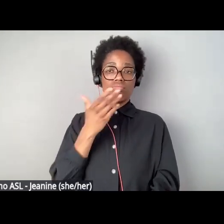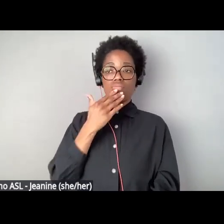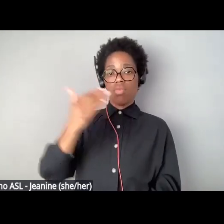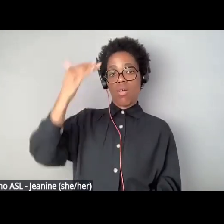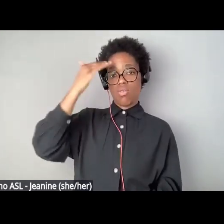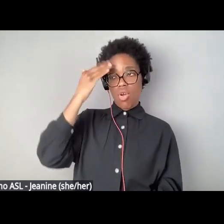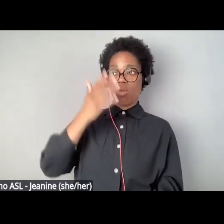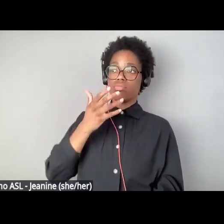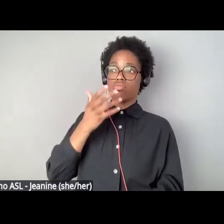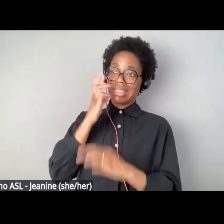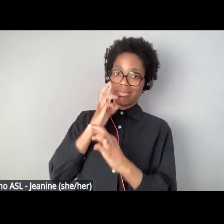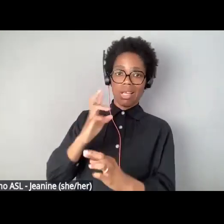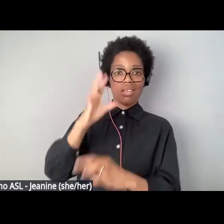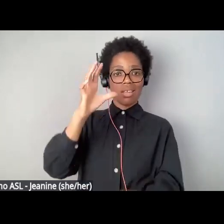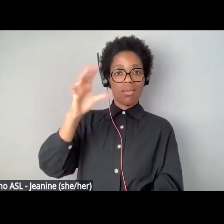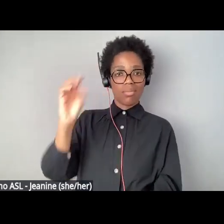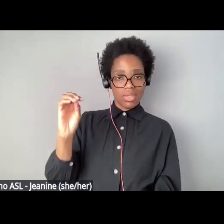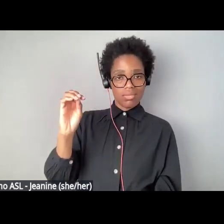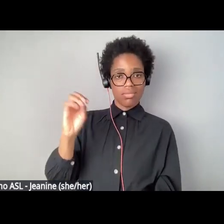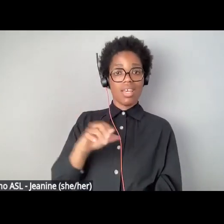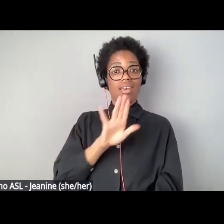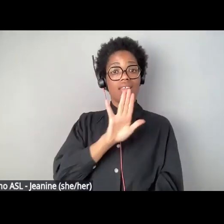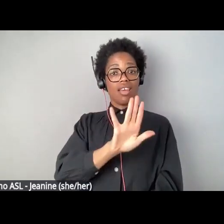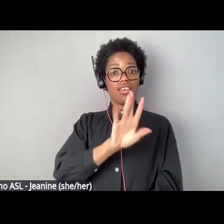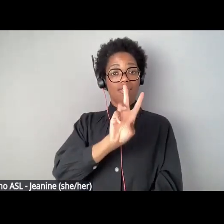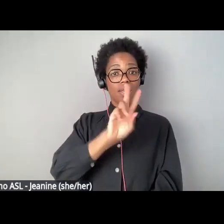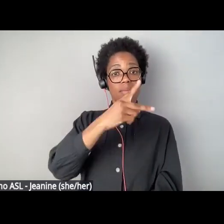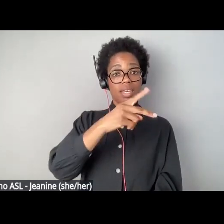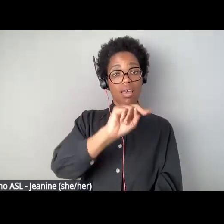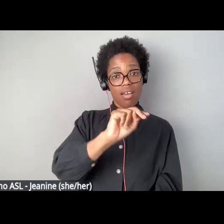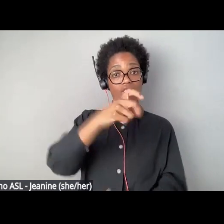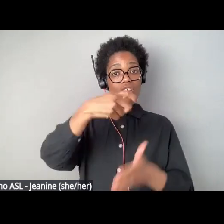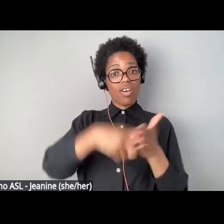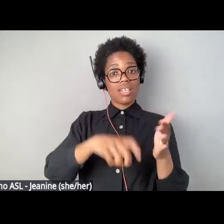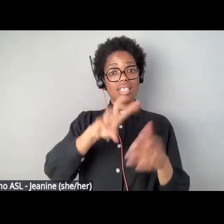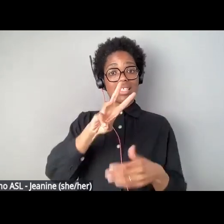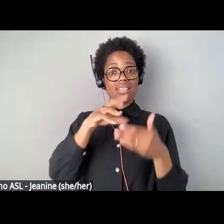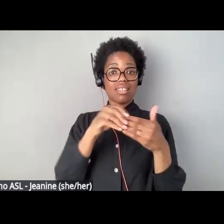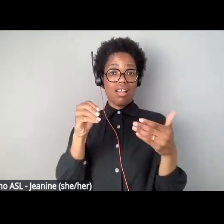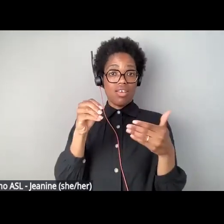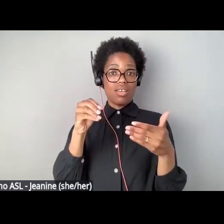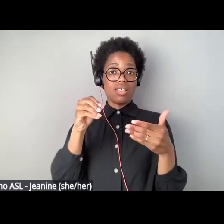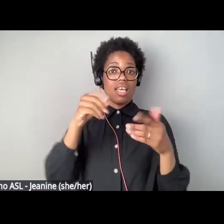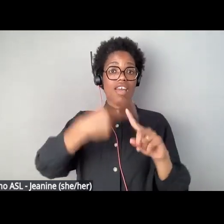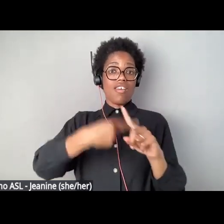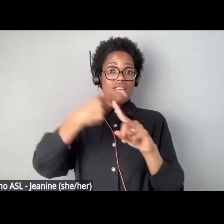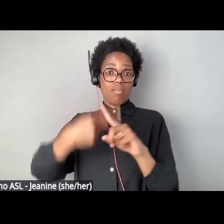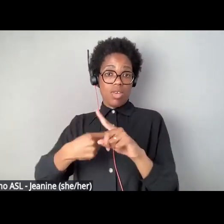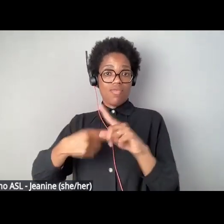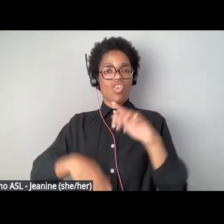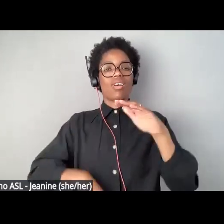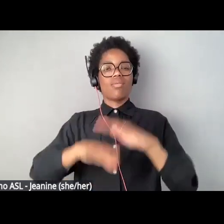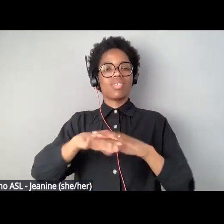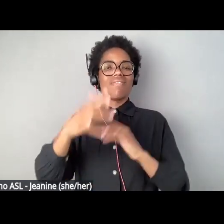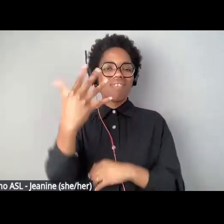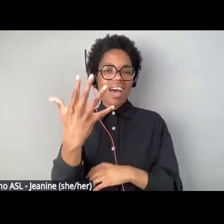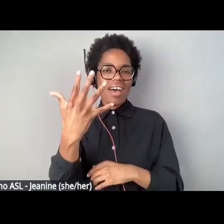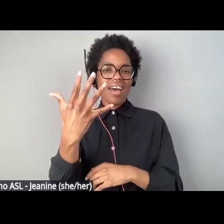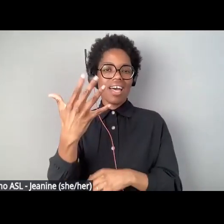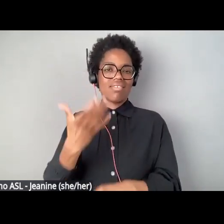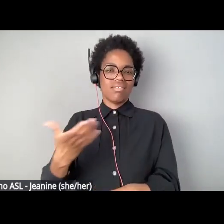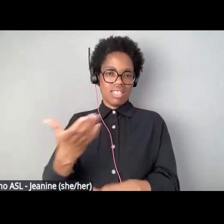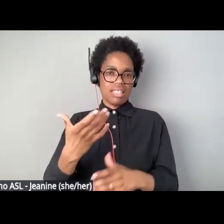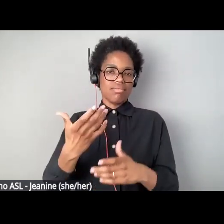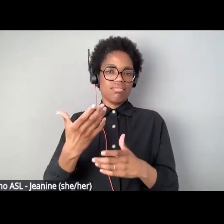VPN. Their VPN pricing-wise, $6 a month for up to 5 devices. So that means you can connect from up to